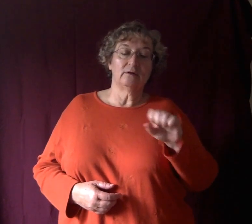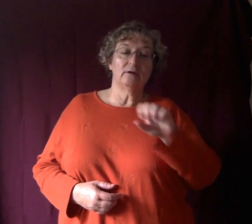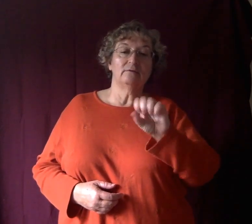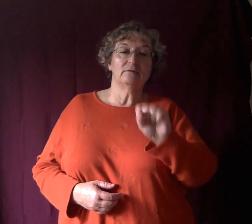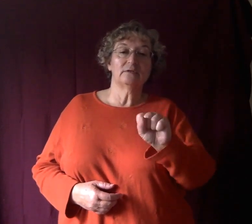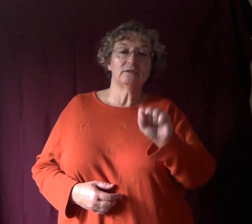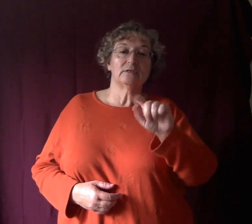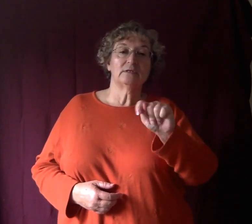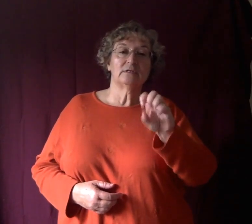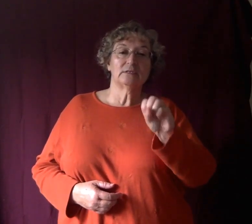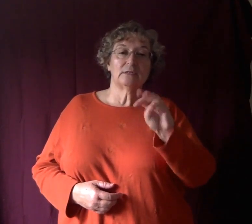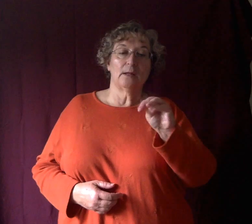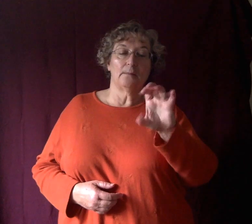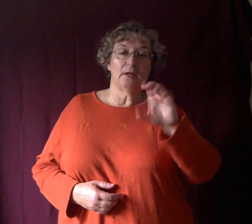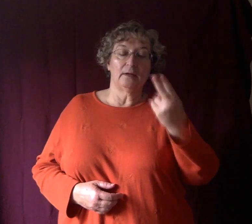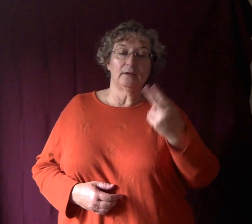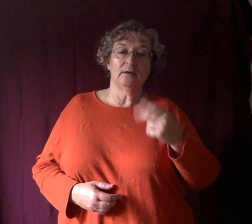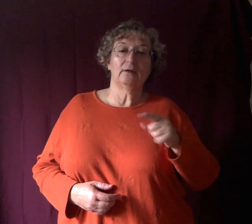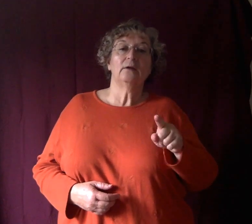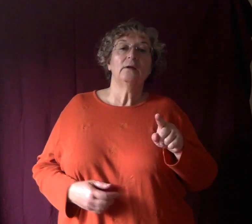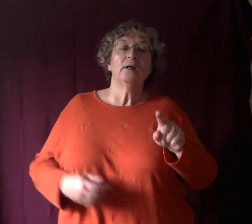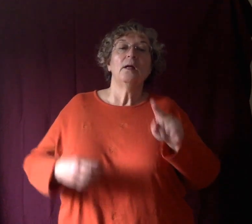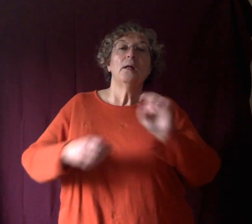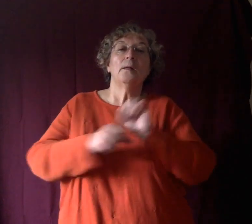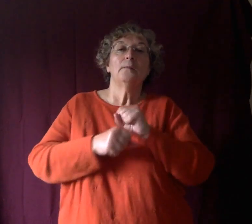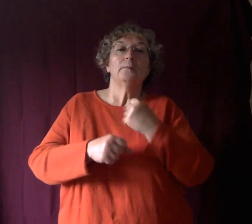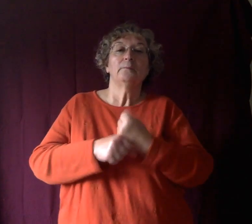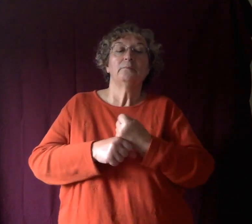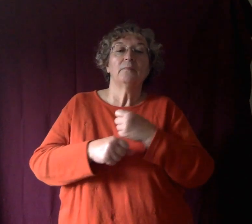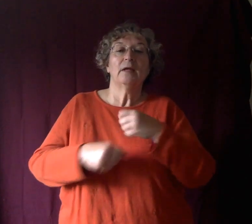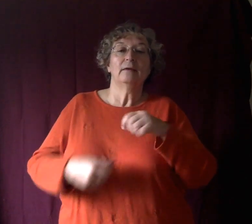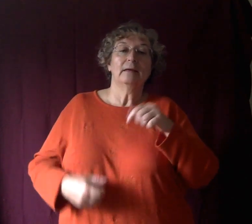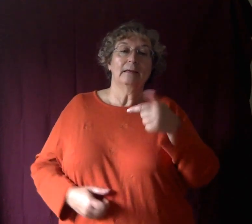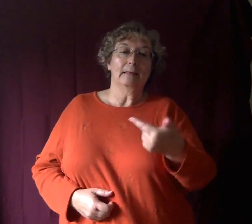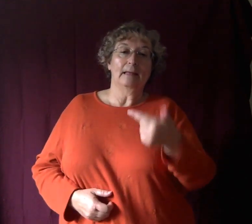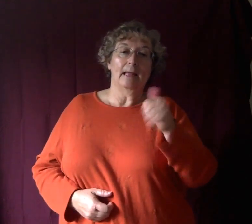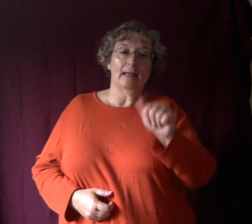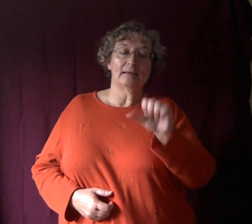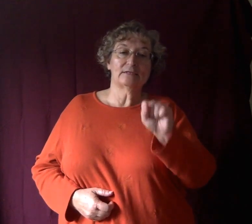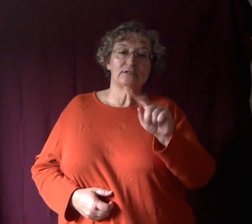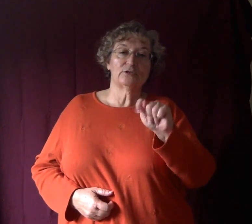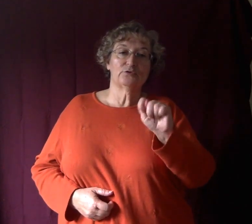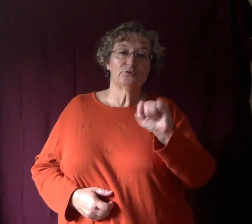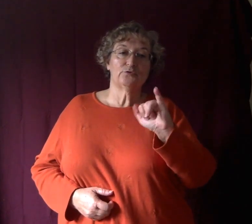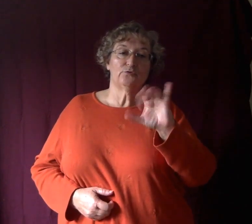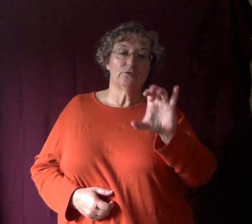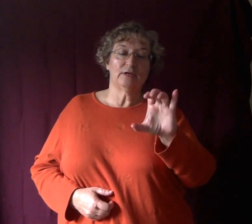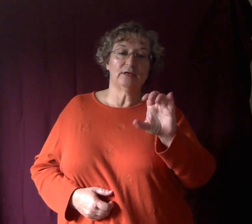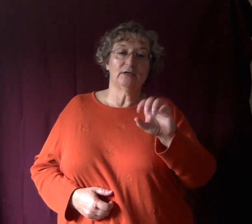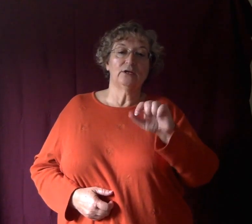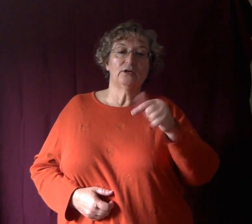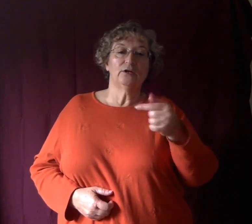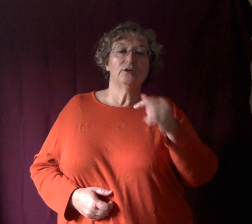be designed to help you break down proteins. In gastric juice, we're going to find general water, we're going to